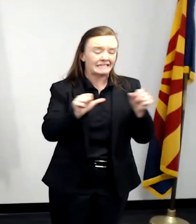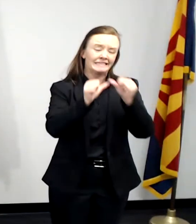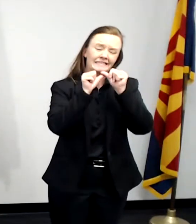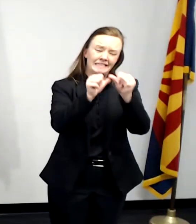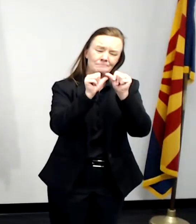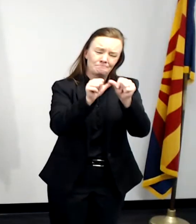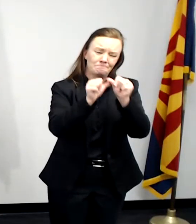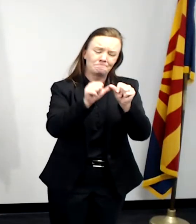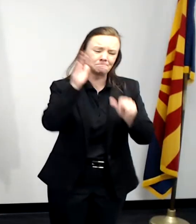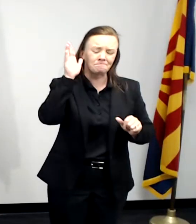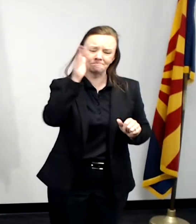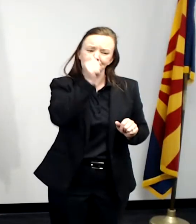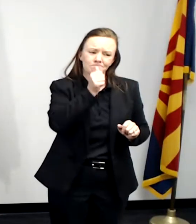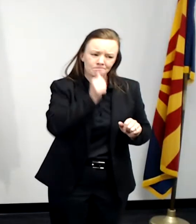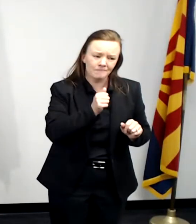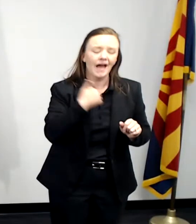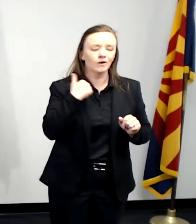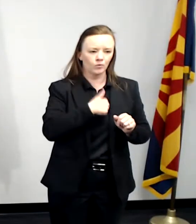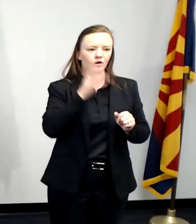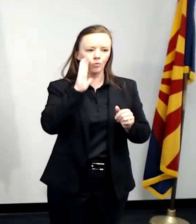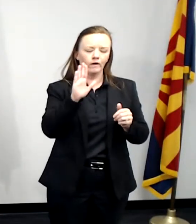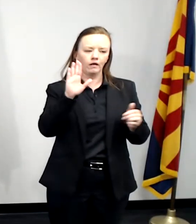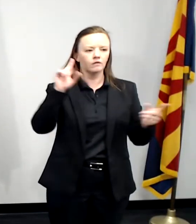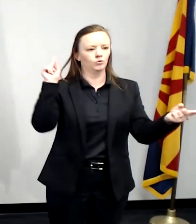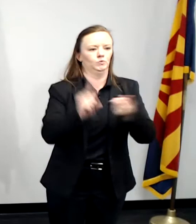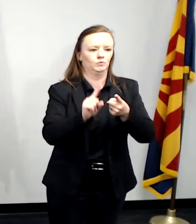can to see when we can pull back.